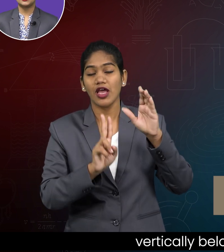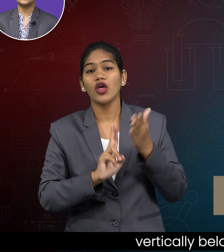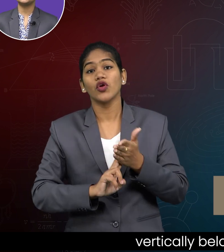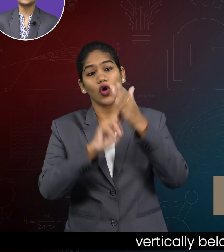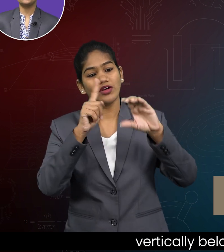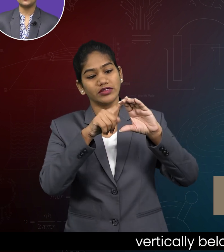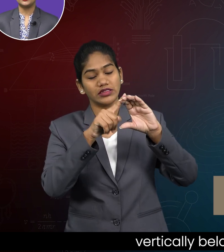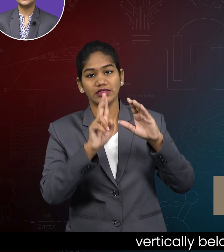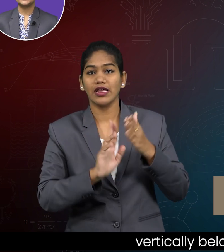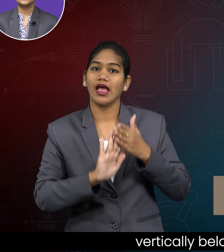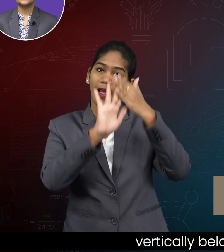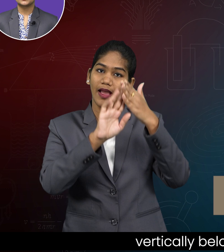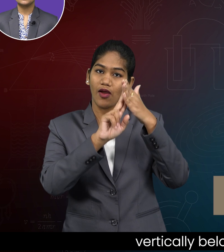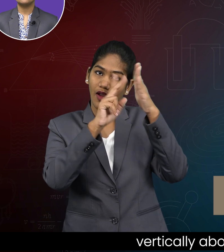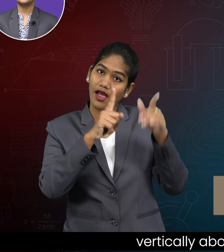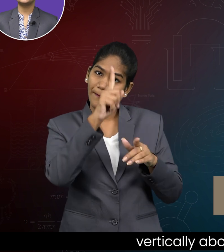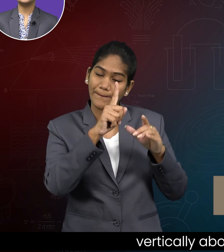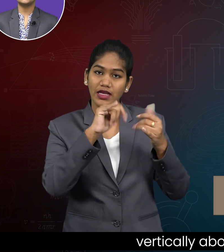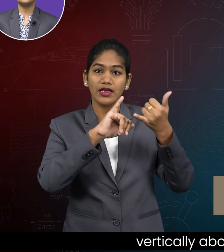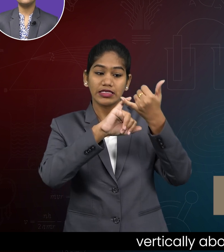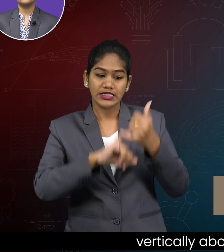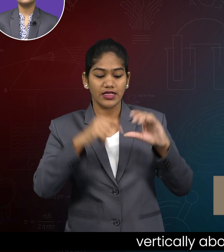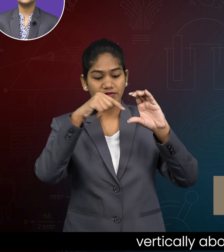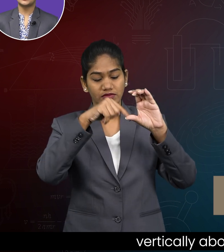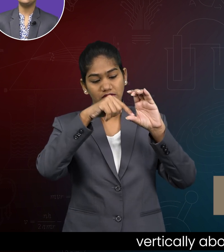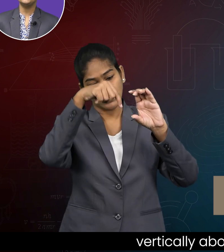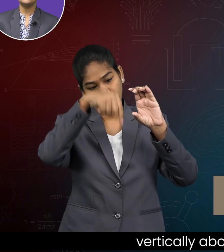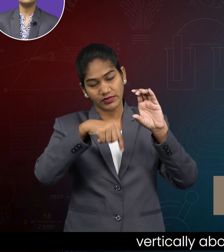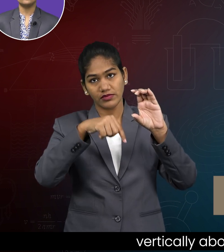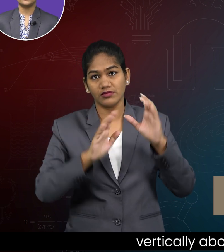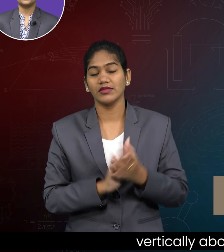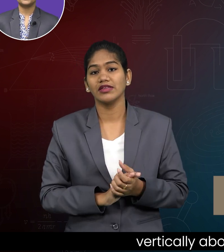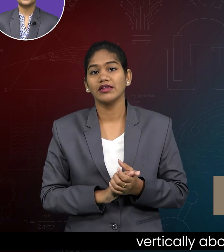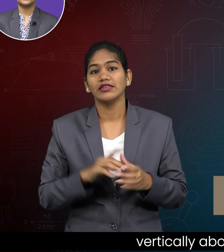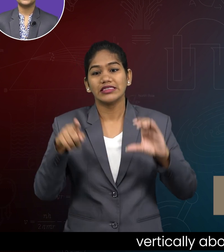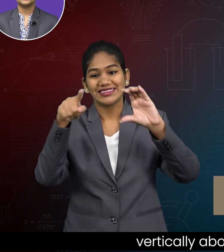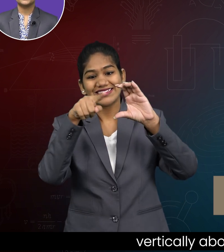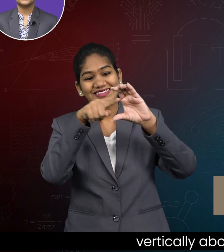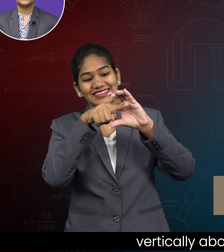below and the south pole vertically above the aluminium rod.